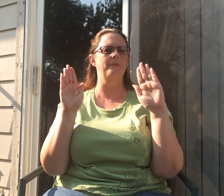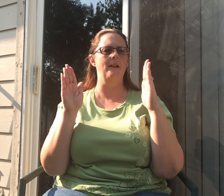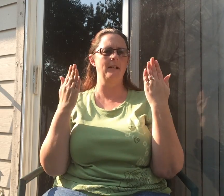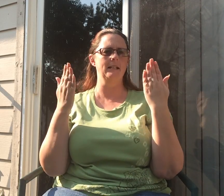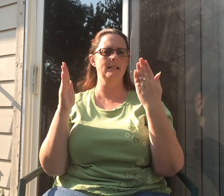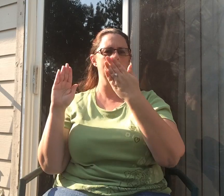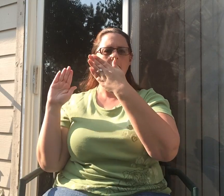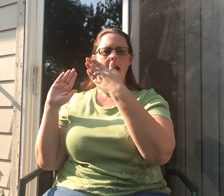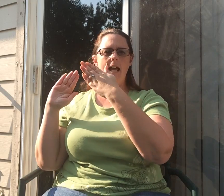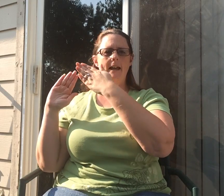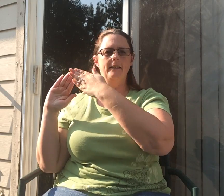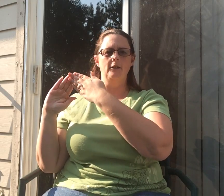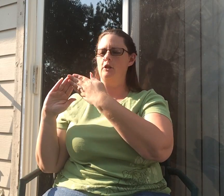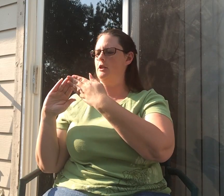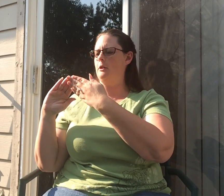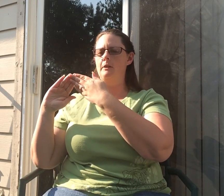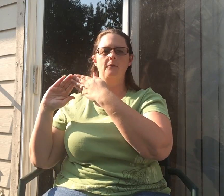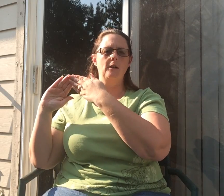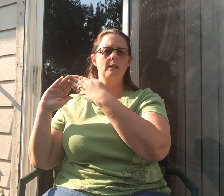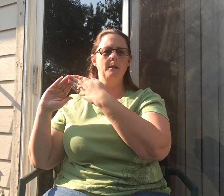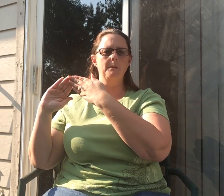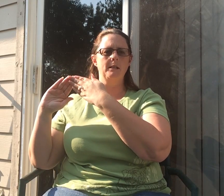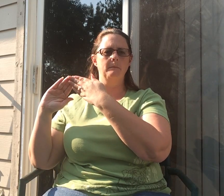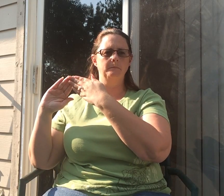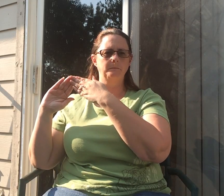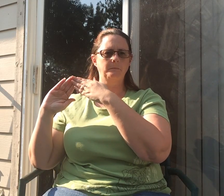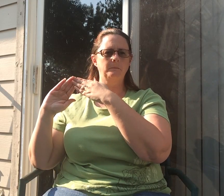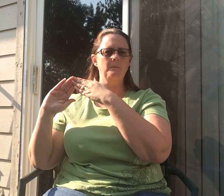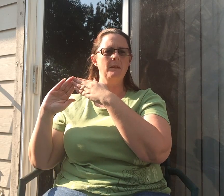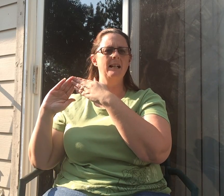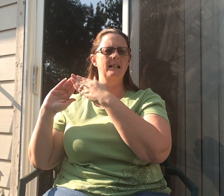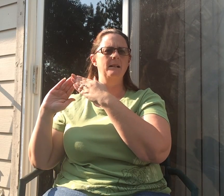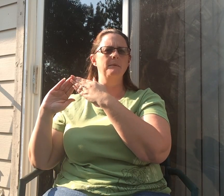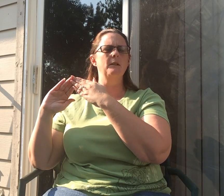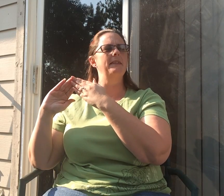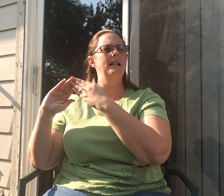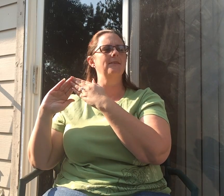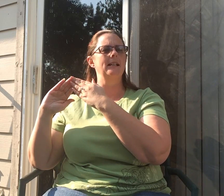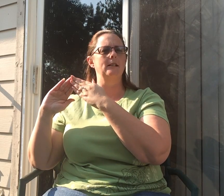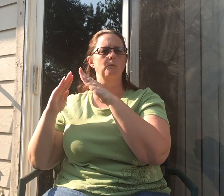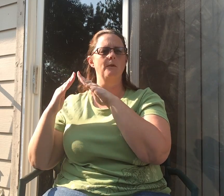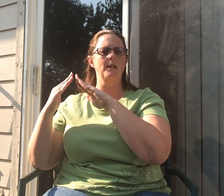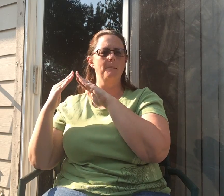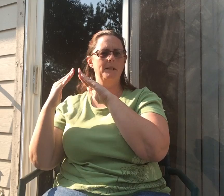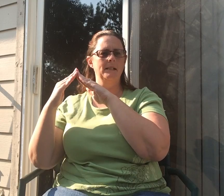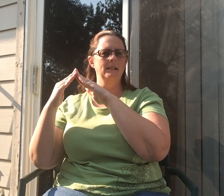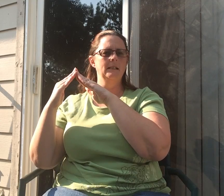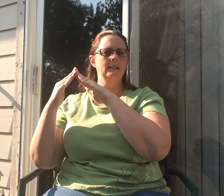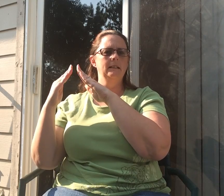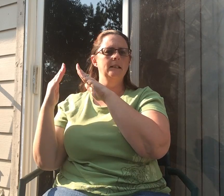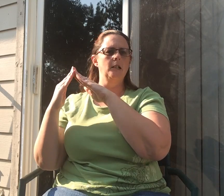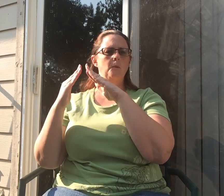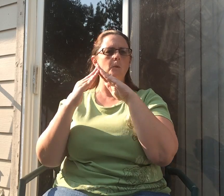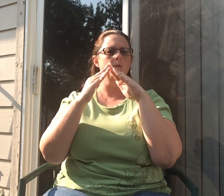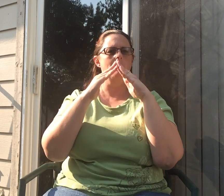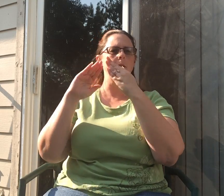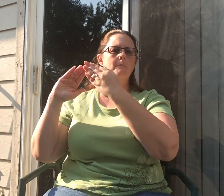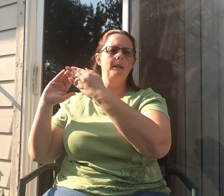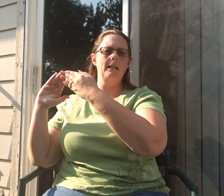5 hands, and you're going to start with your fingertips. You can think of it like the rooftops. So rooftops, but it's